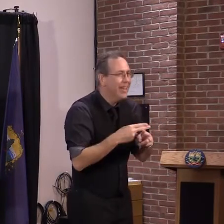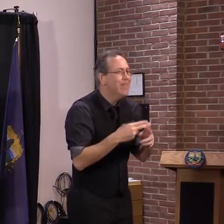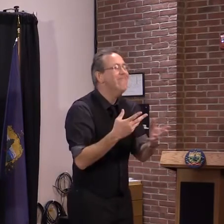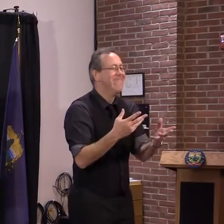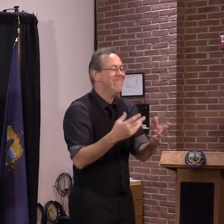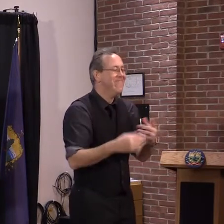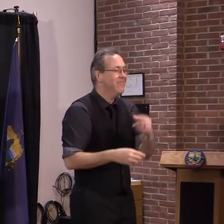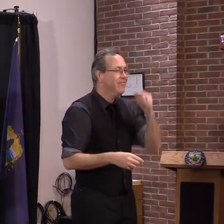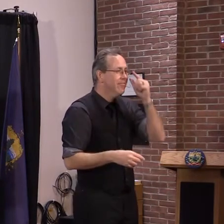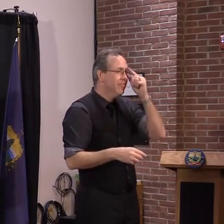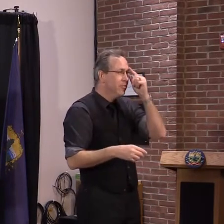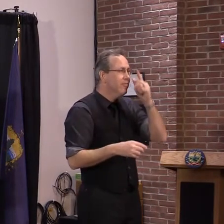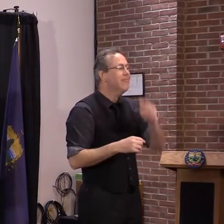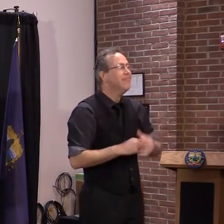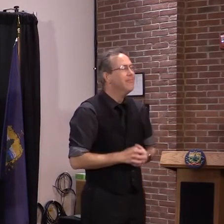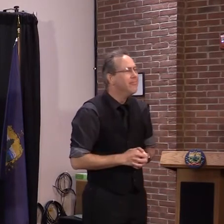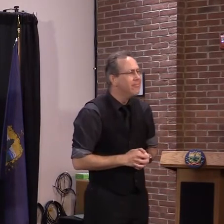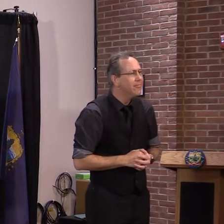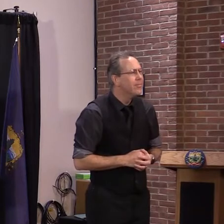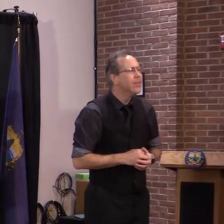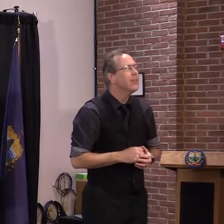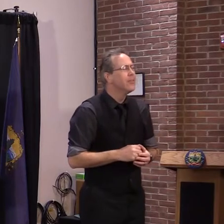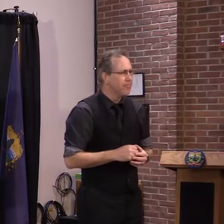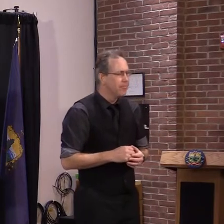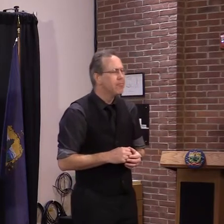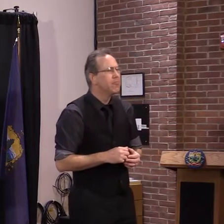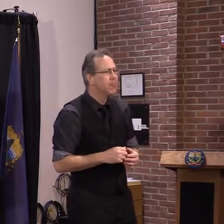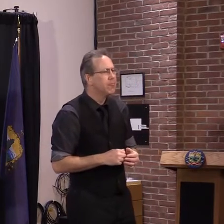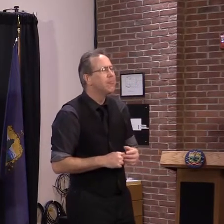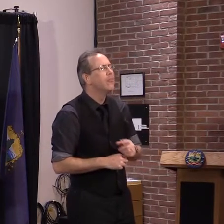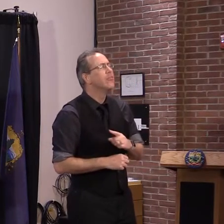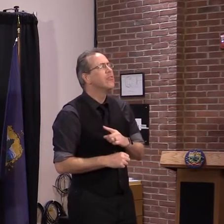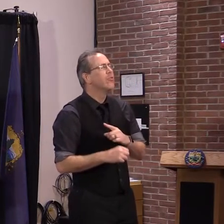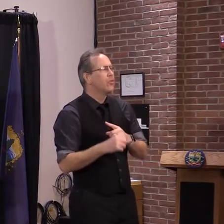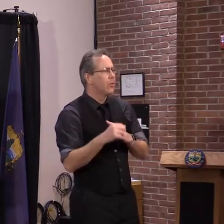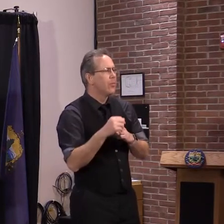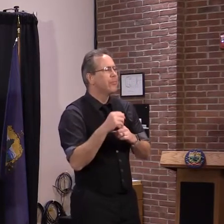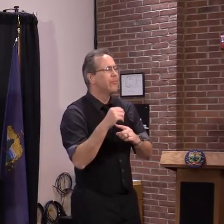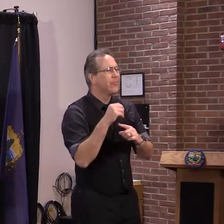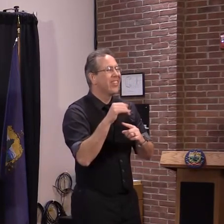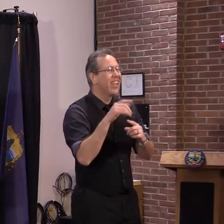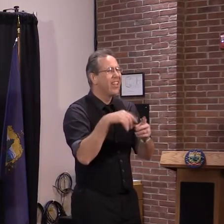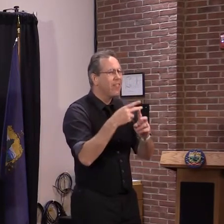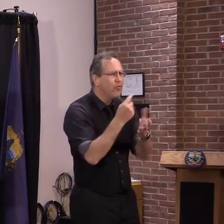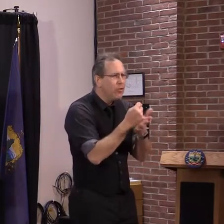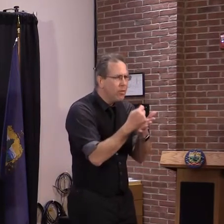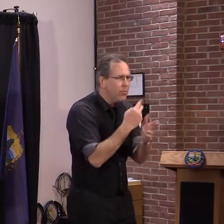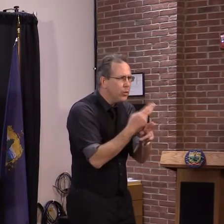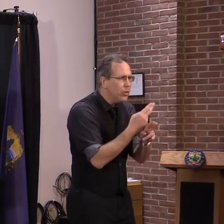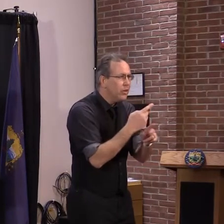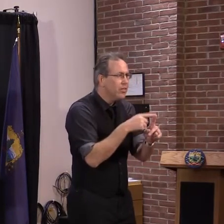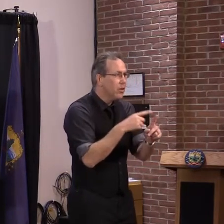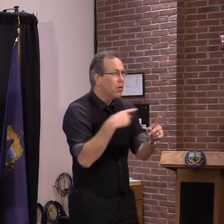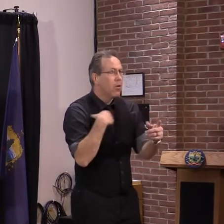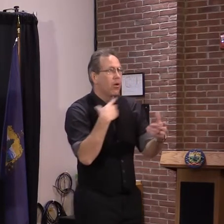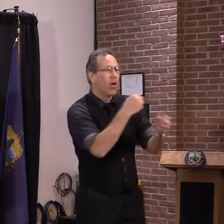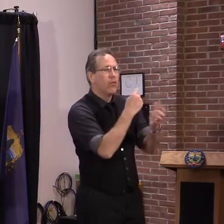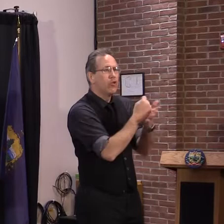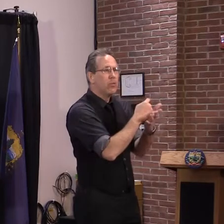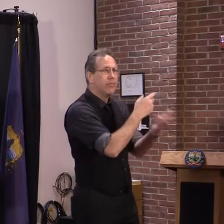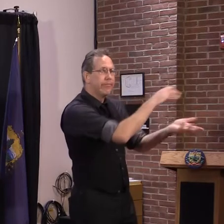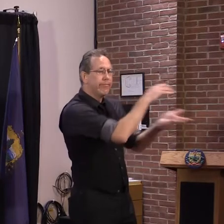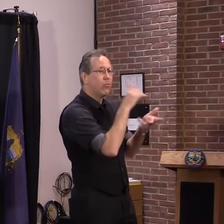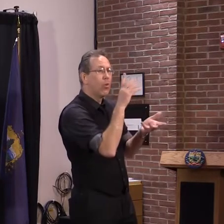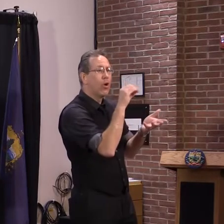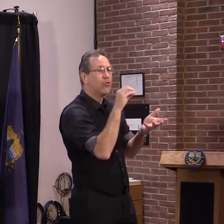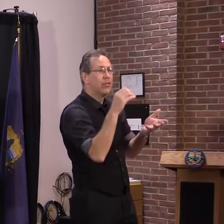bebtelovimab. Vermont is expected to receive 100 doses this week. This is yet another